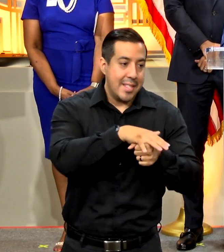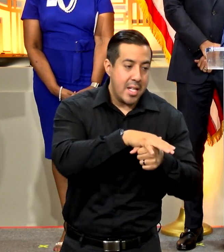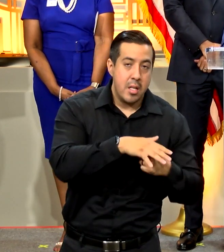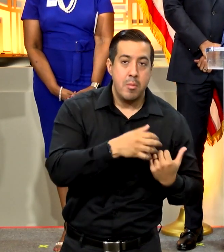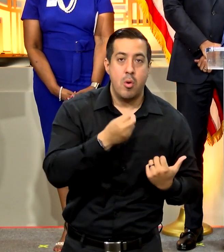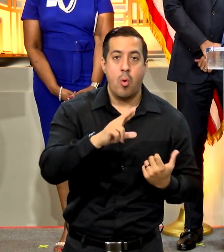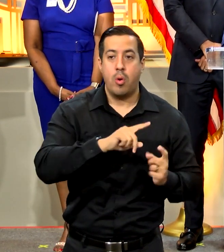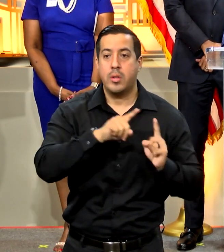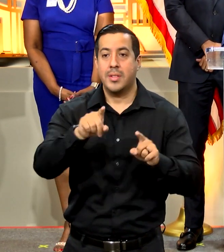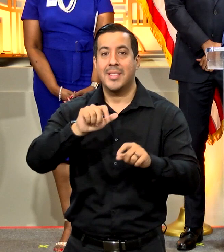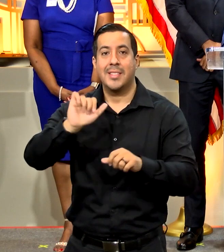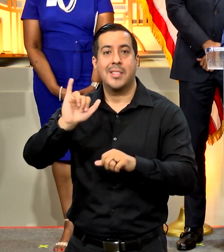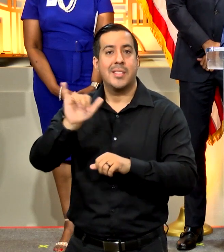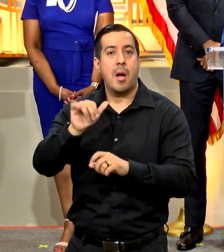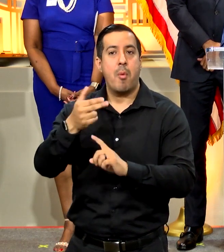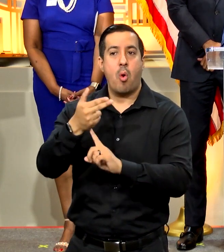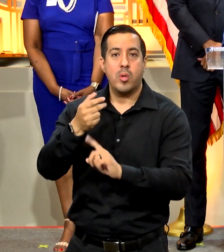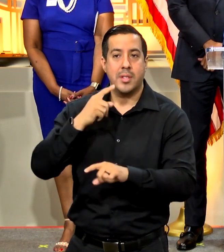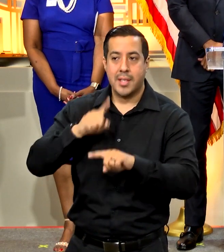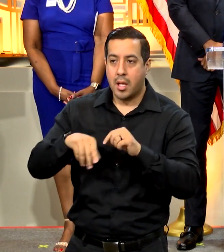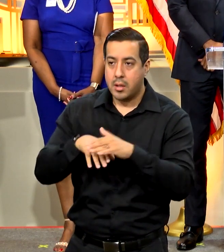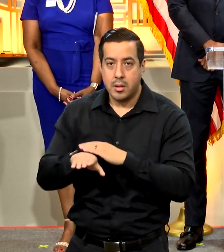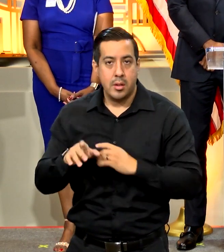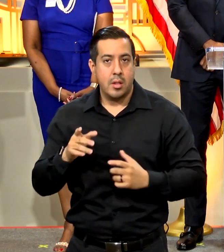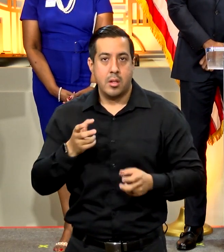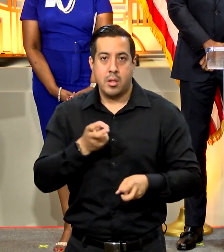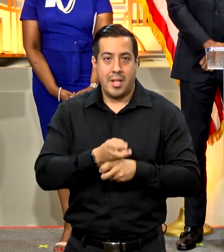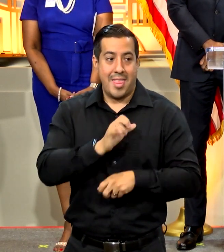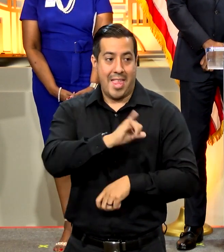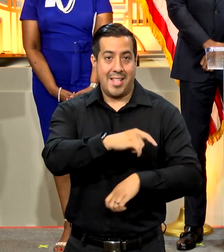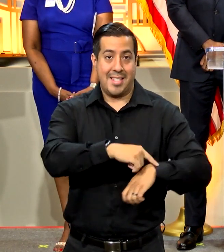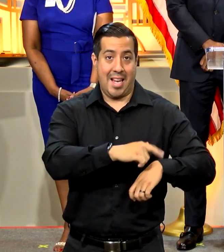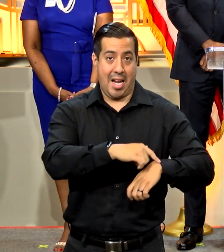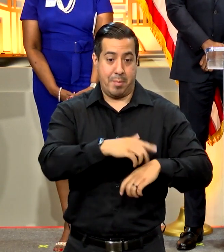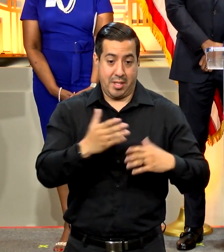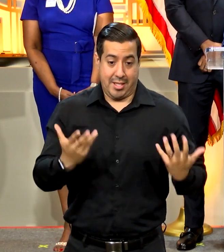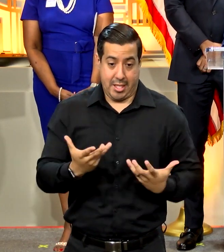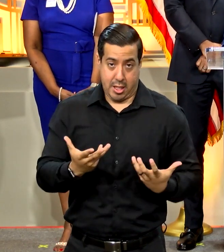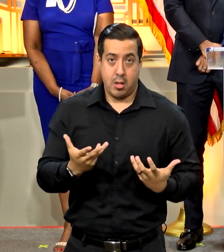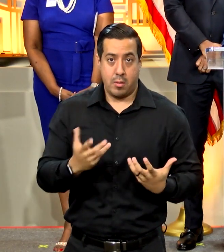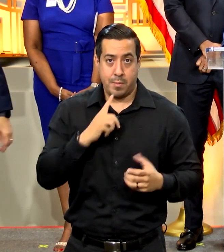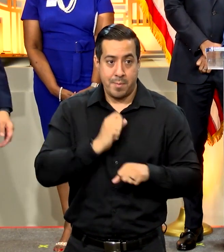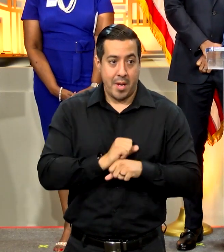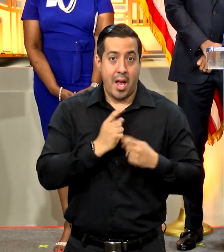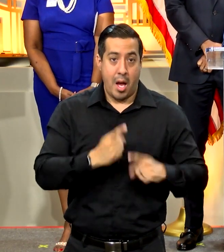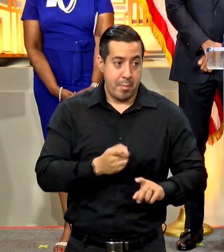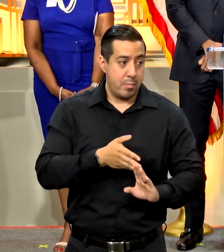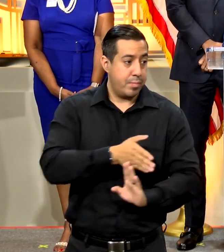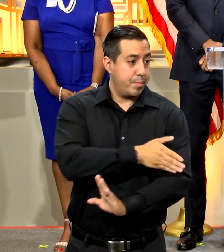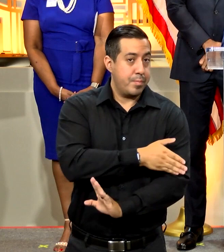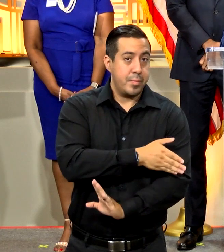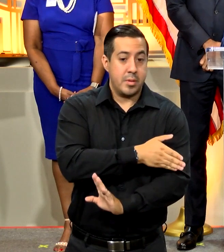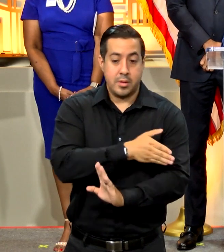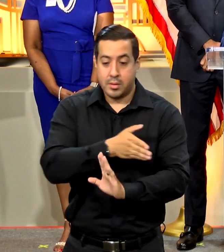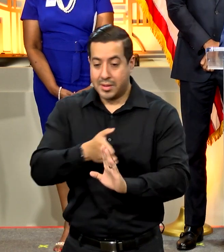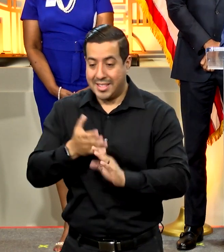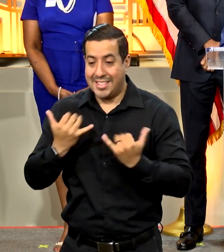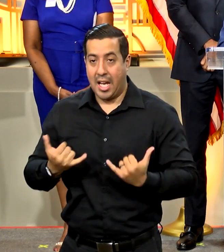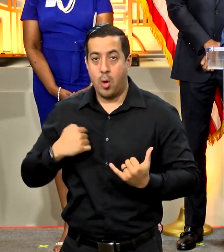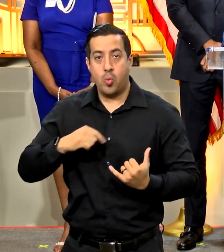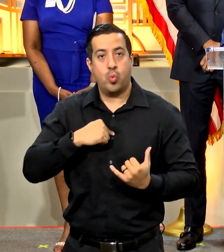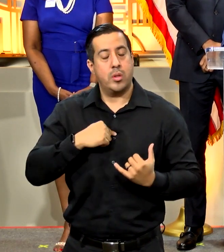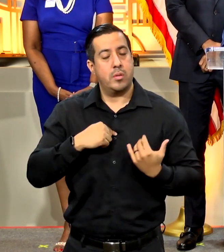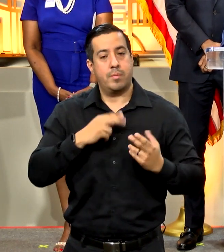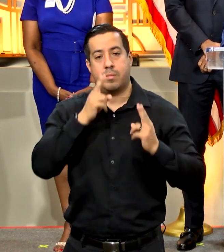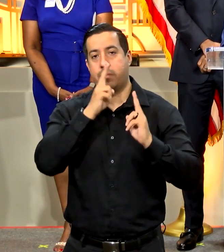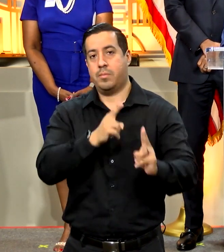go to the same hotels. That was that time here on earth. And now we are saluting you, who